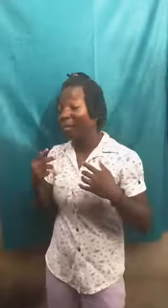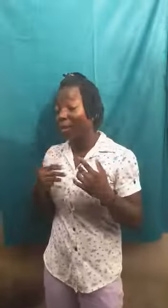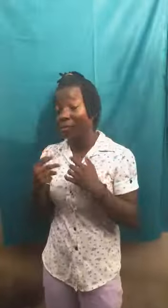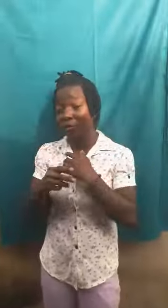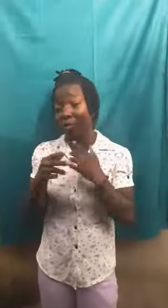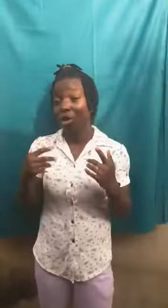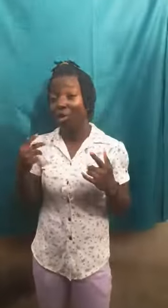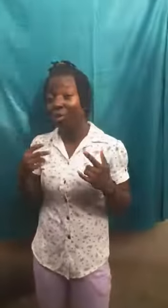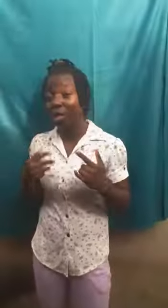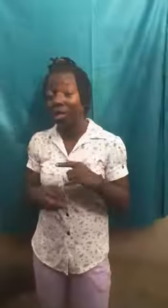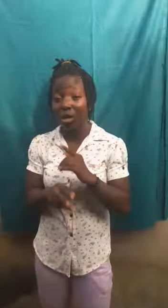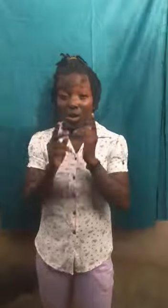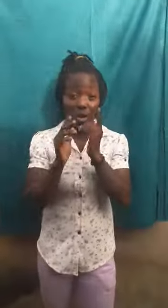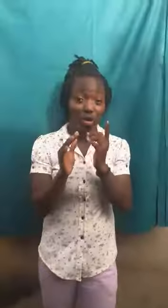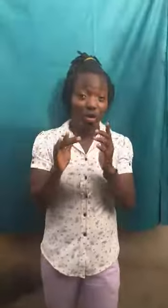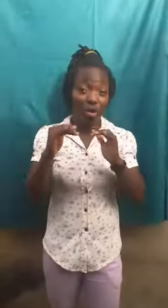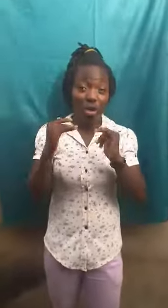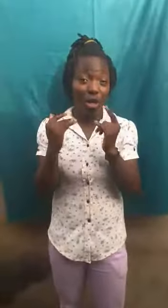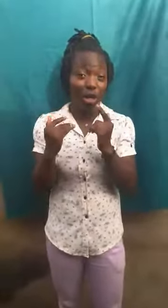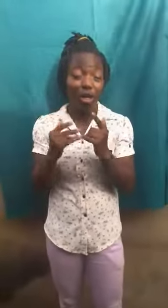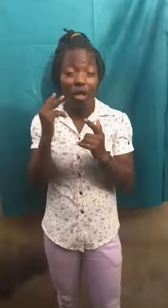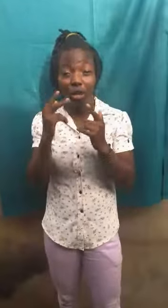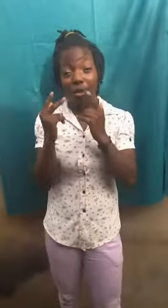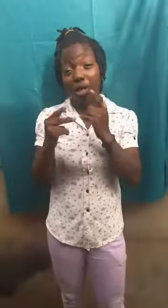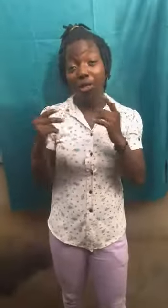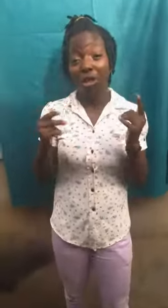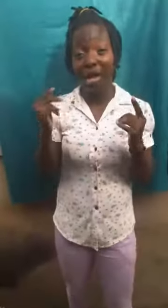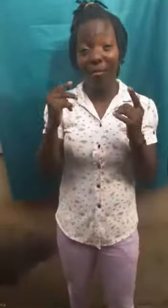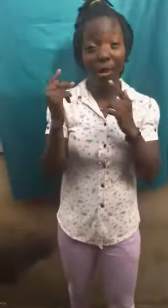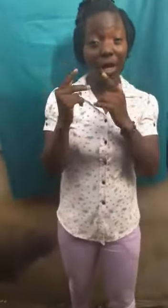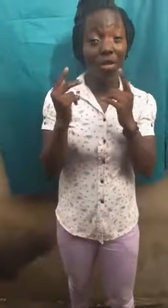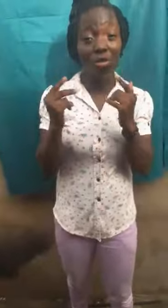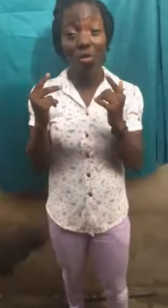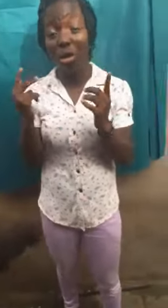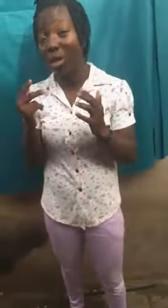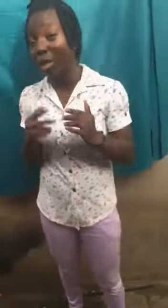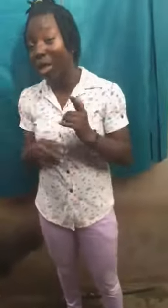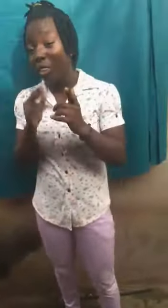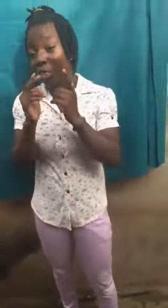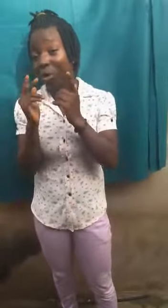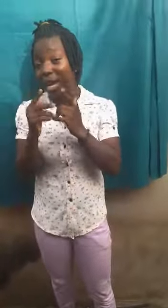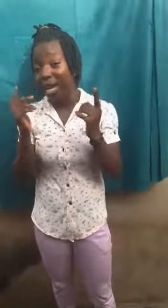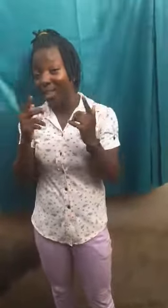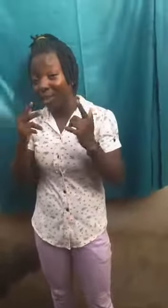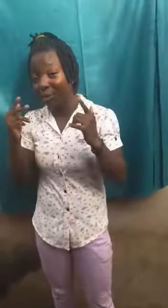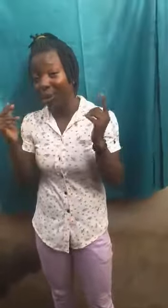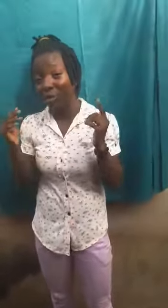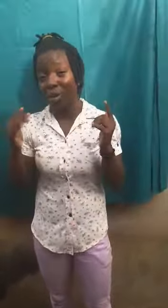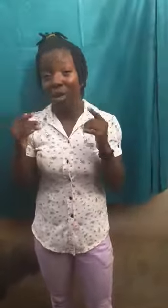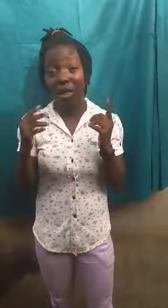happy for me. It's okay. You eat your life for your lonely. You eat your life for nobody.